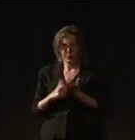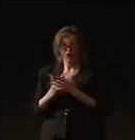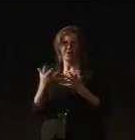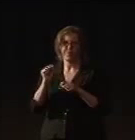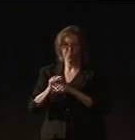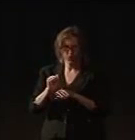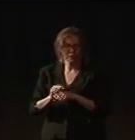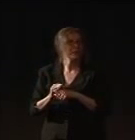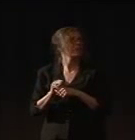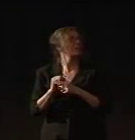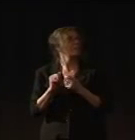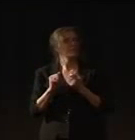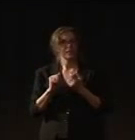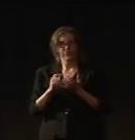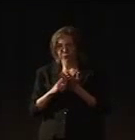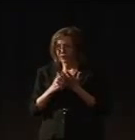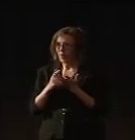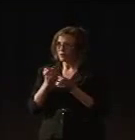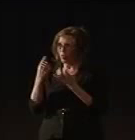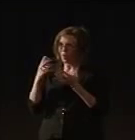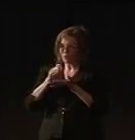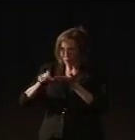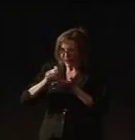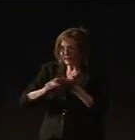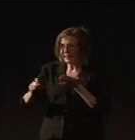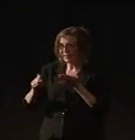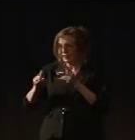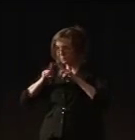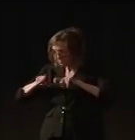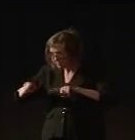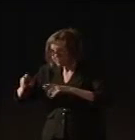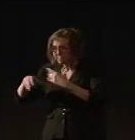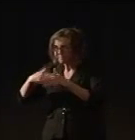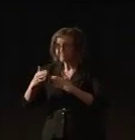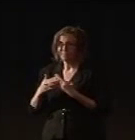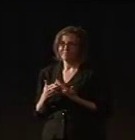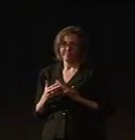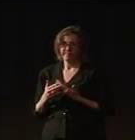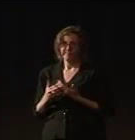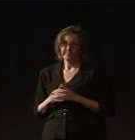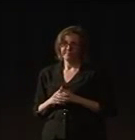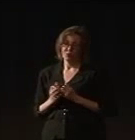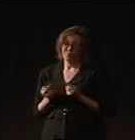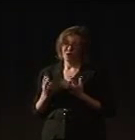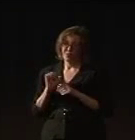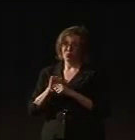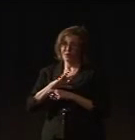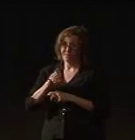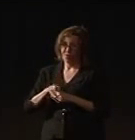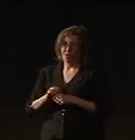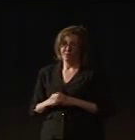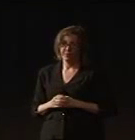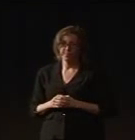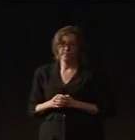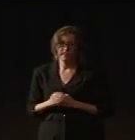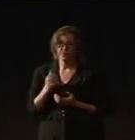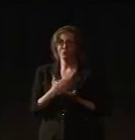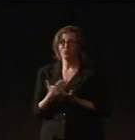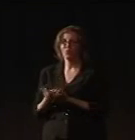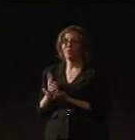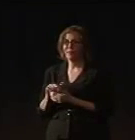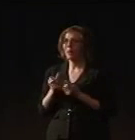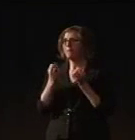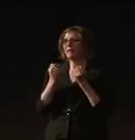laboratory setup, writing, inscription. I mean, it requires a whole staging and scenography. So this is why it is interesting to work